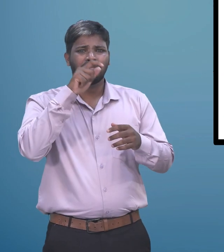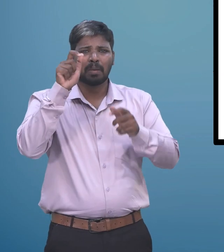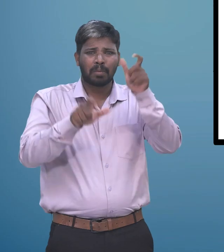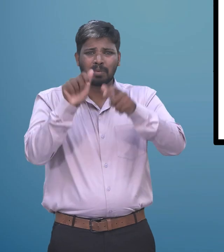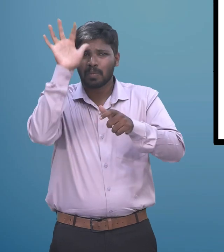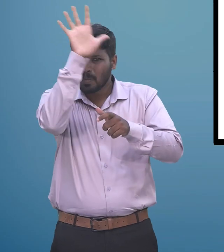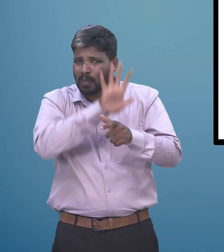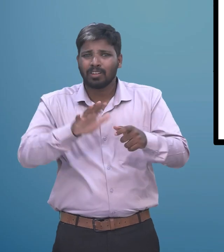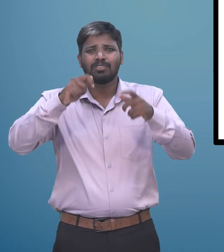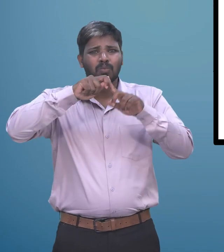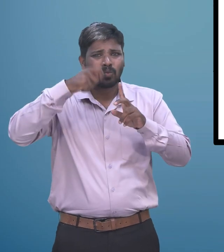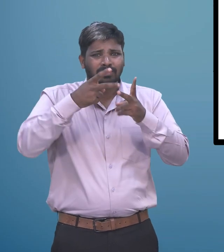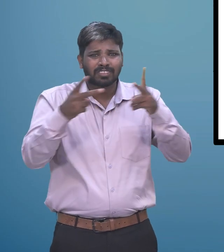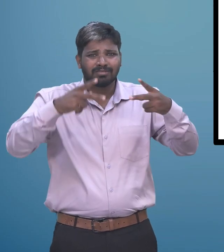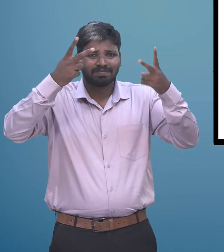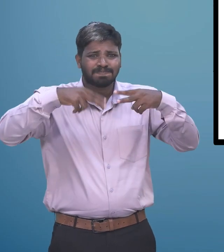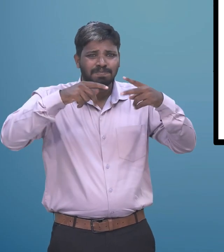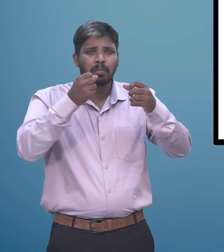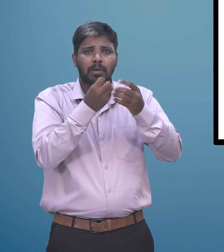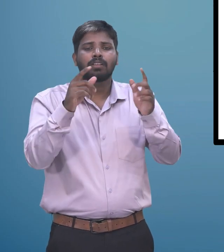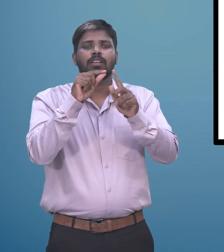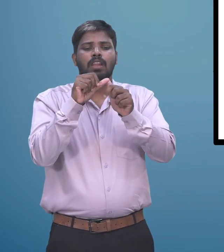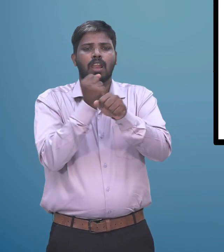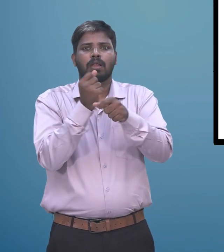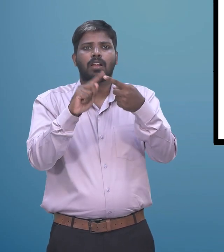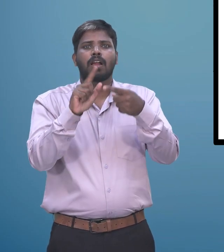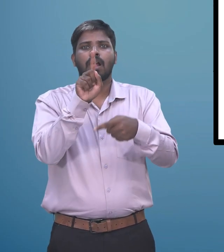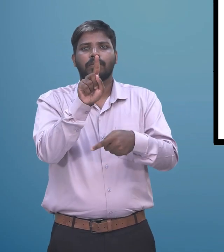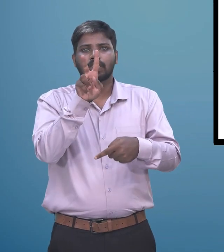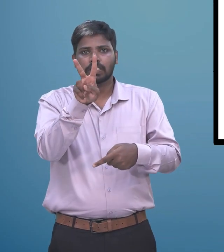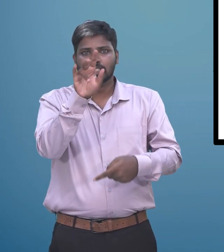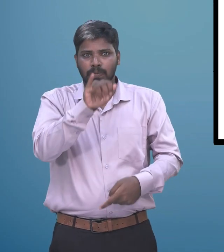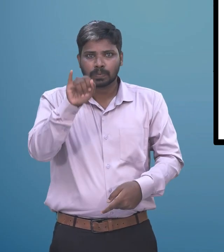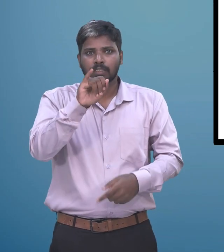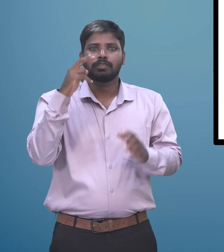directed the People of India project we referred to earlier. Refer to page 126.